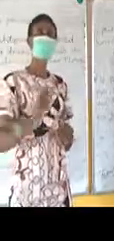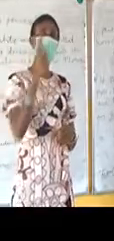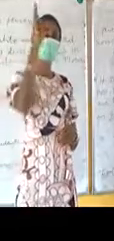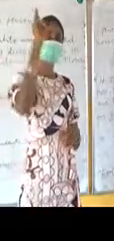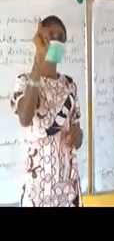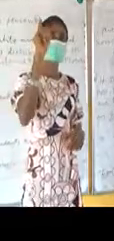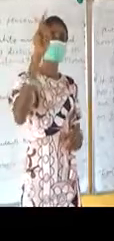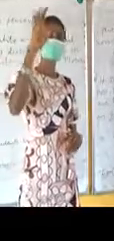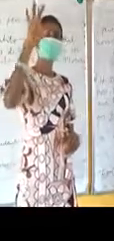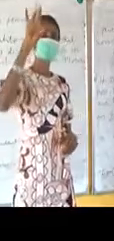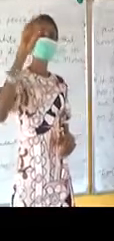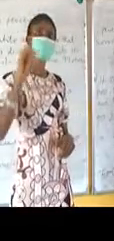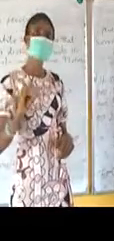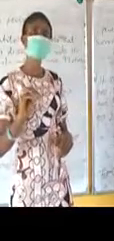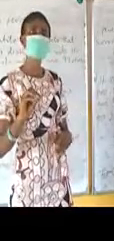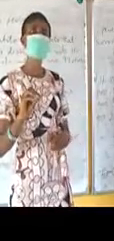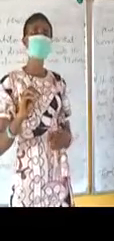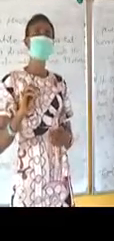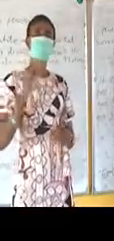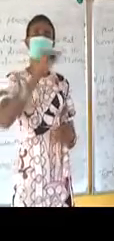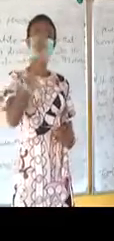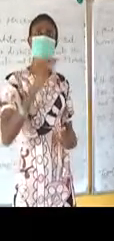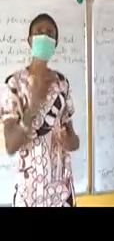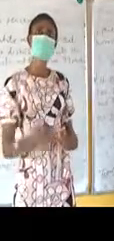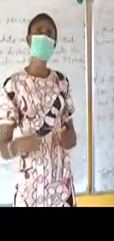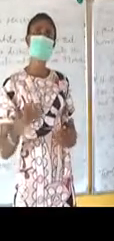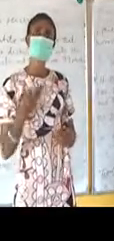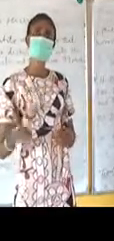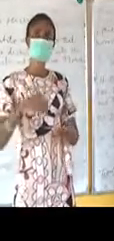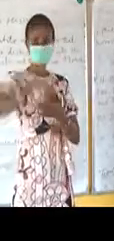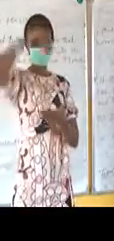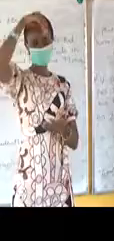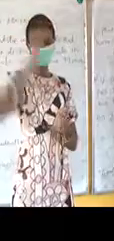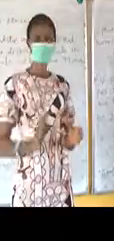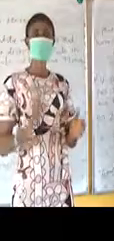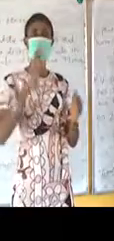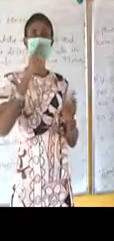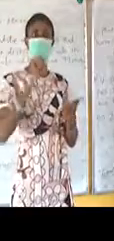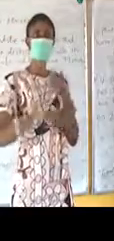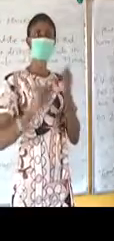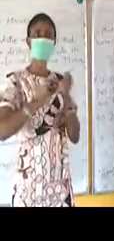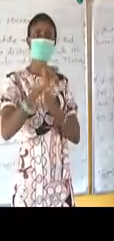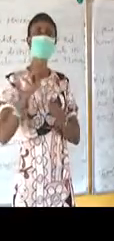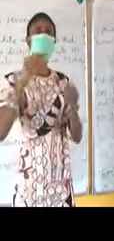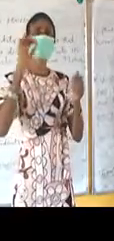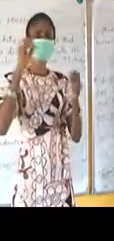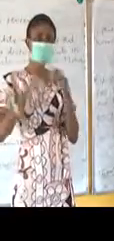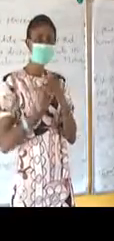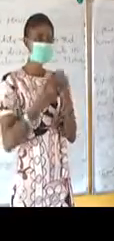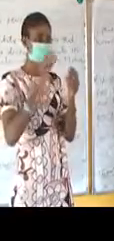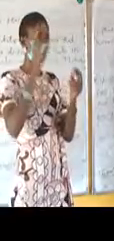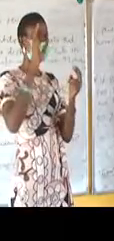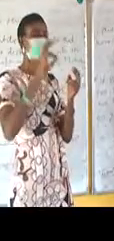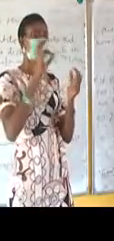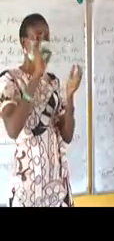80% of students are to pass. If 80% of students are to pass, start counting the percentage from up here.